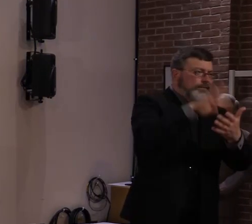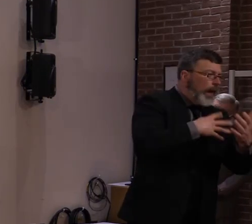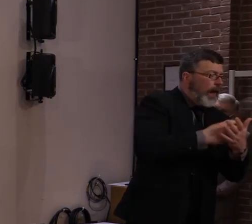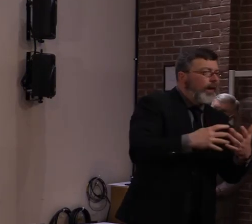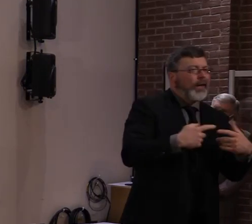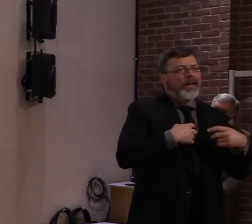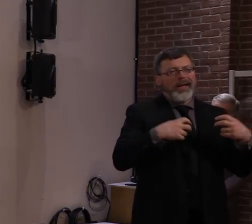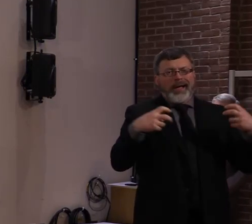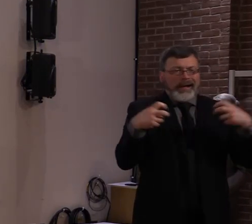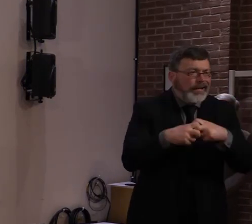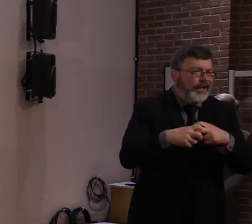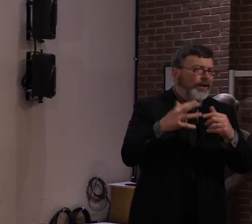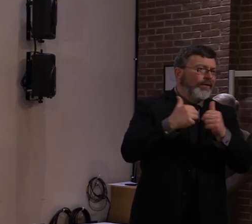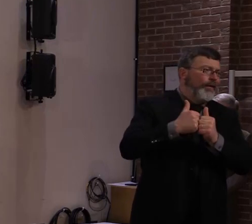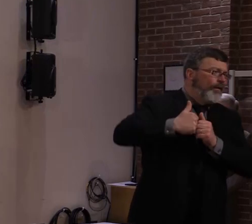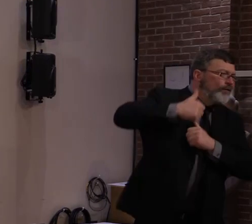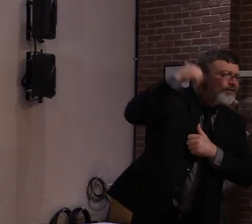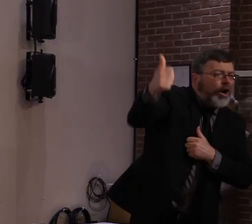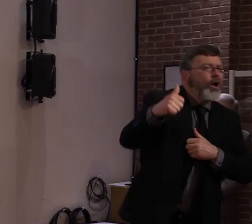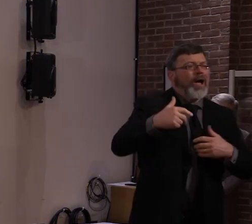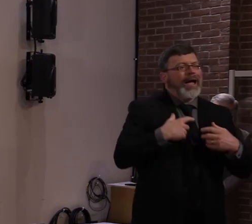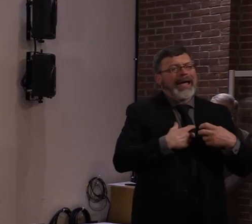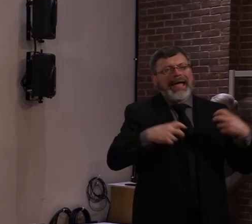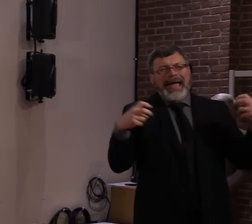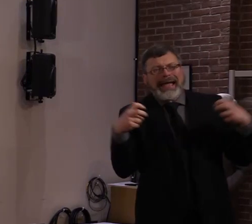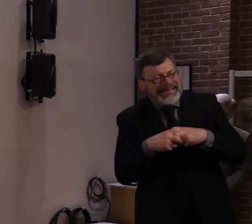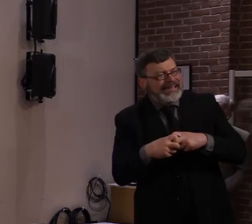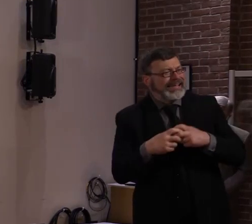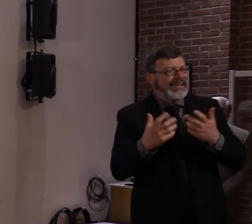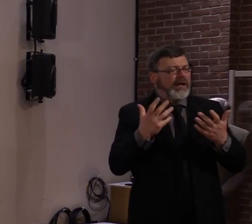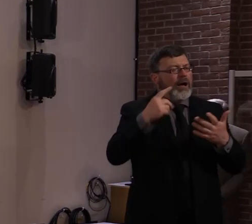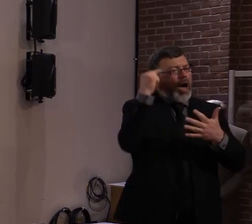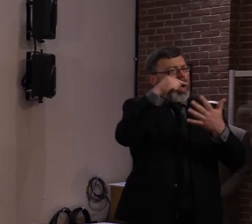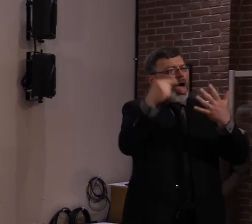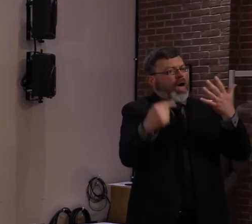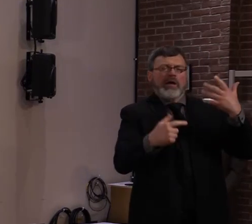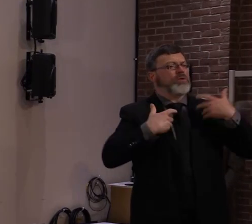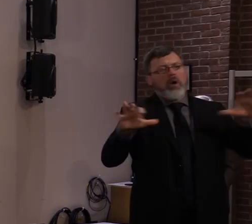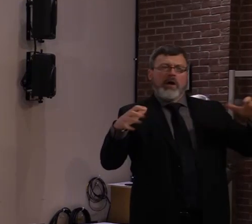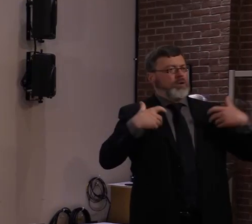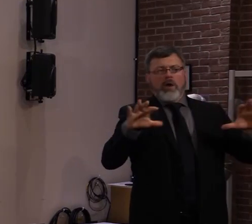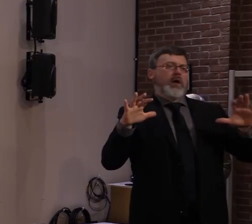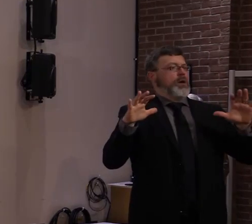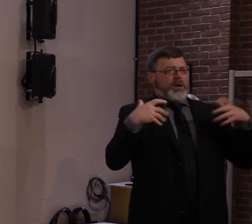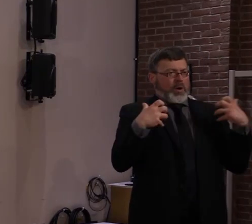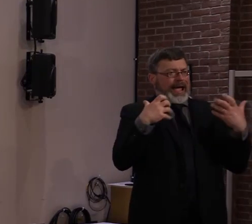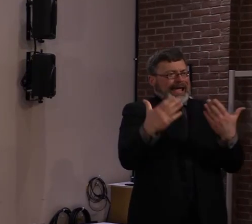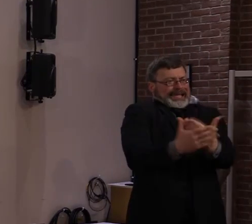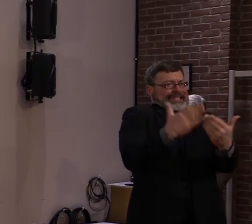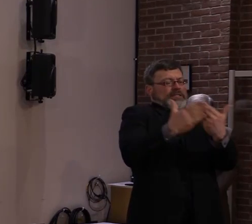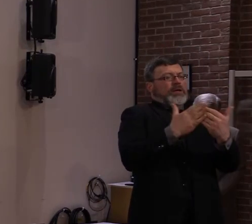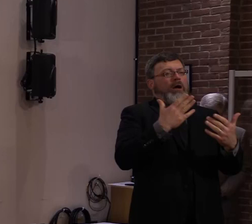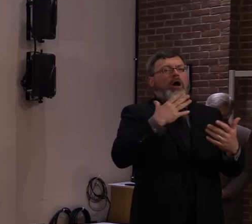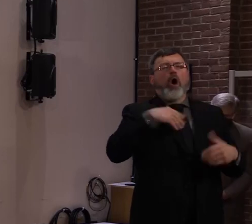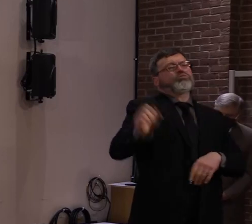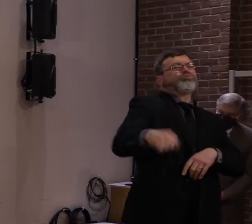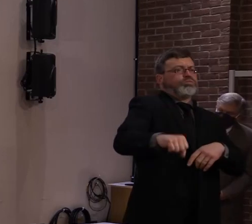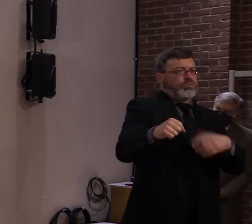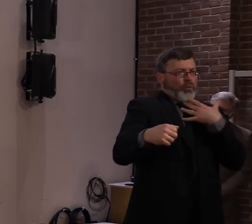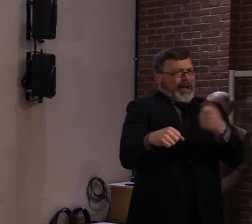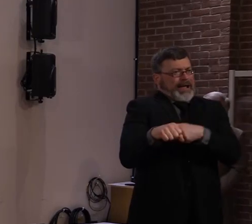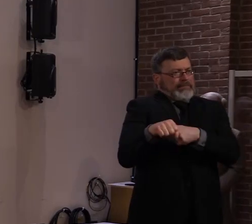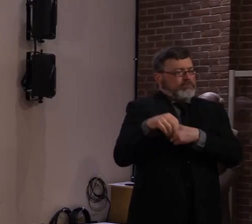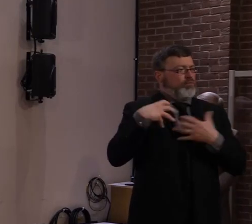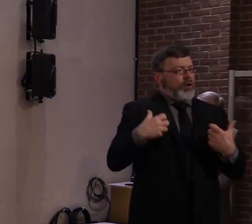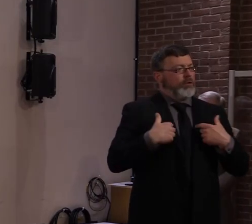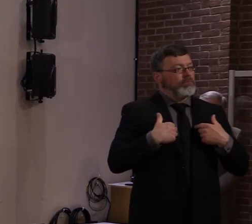or convenience, or drive time, or location. And not only is the state concerned about this, but